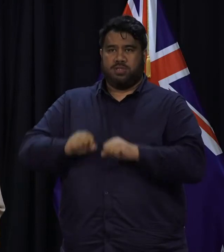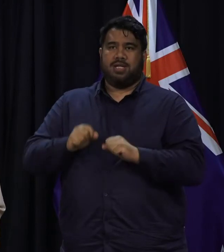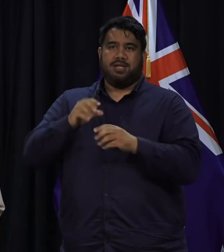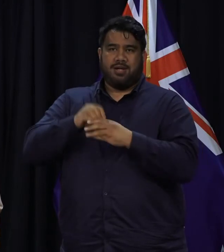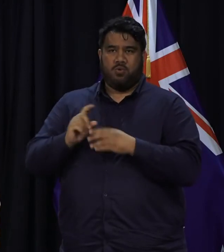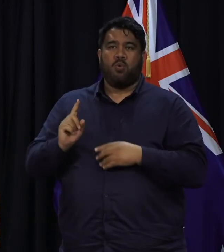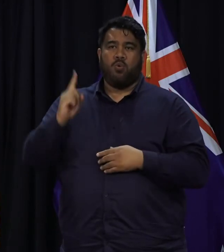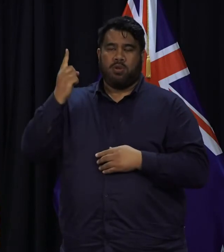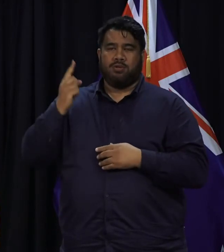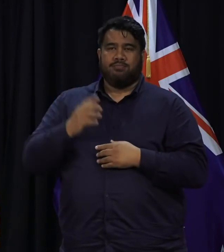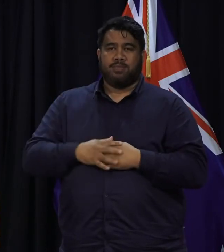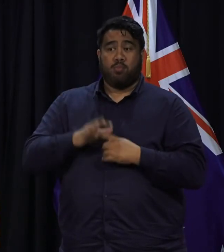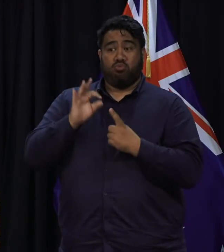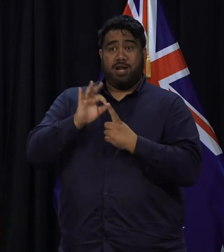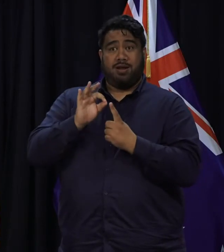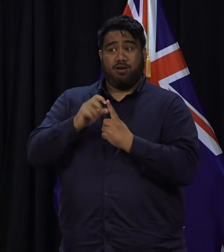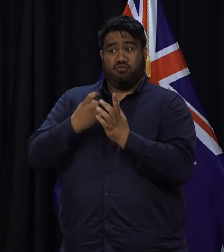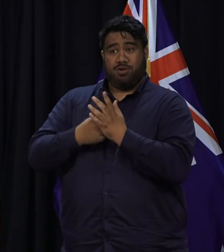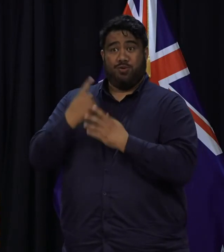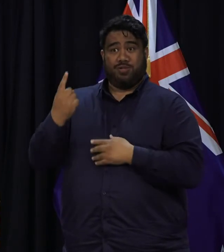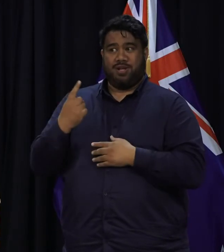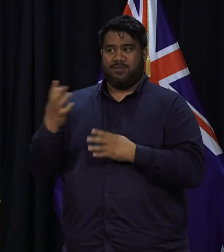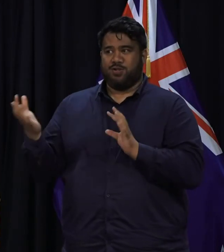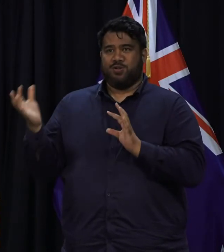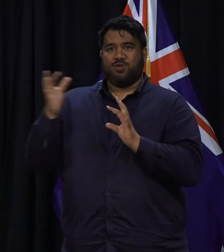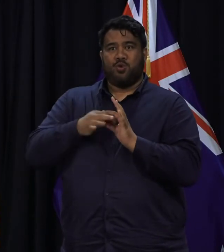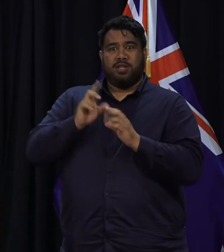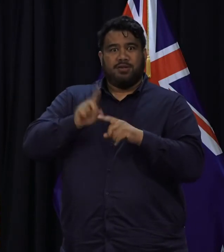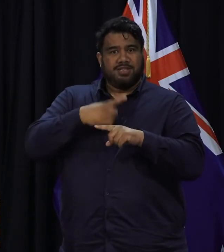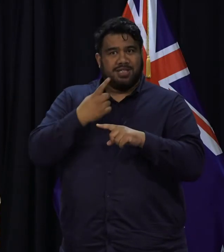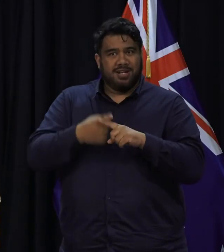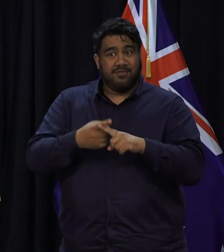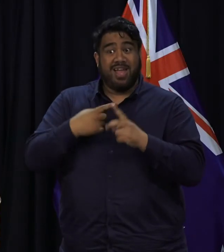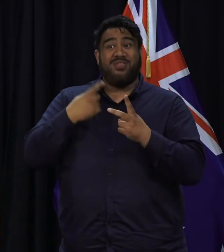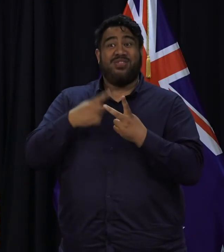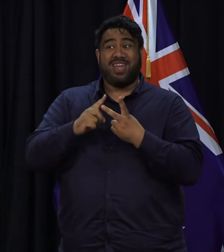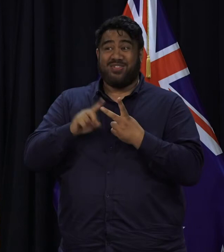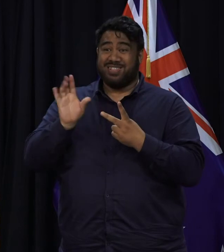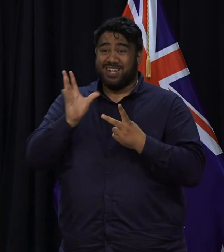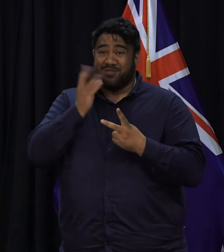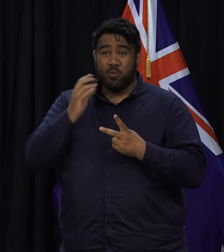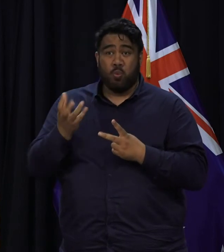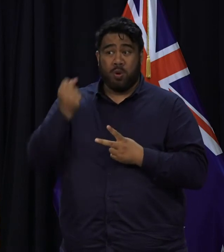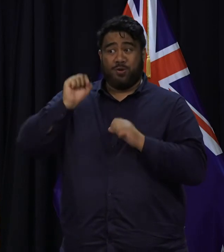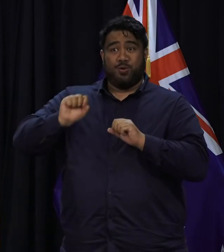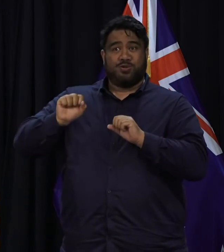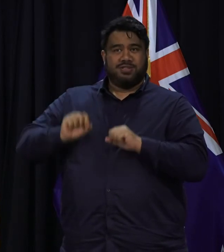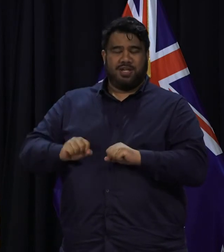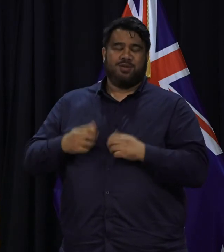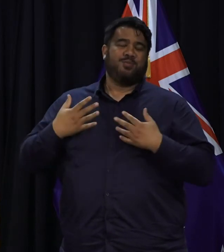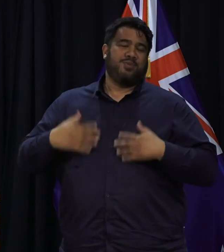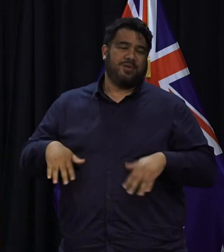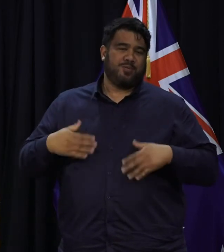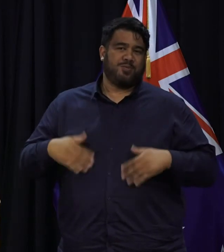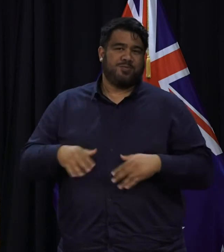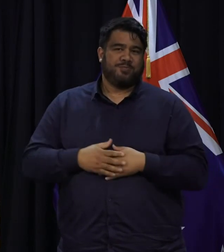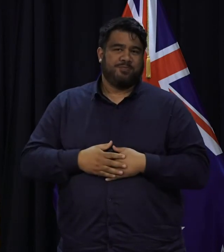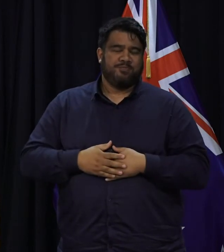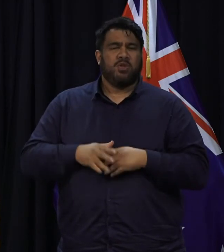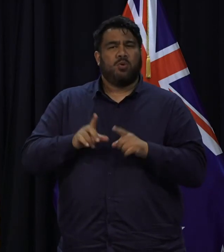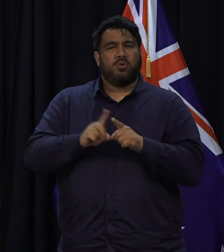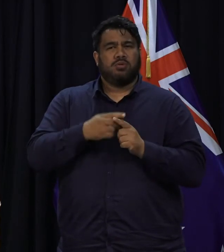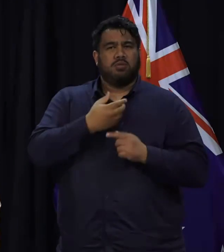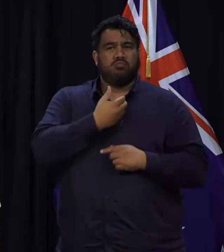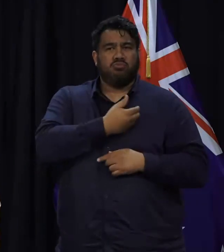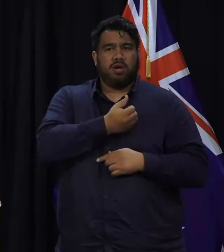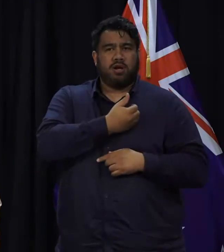in particular, who this morning joined the executive and this afternoon has won her seat. And I'm enormously proud as well of